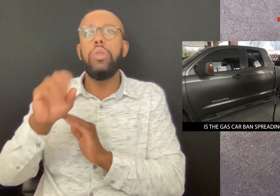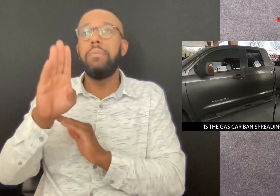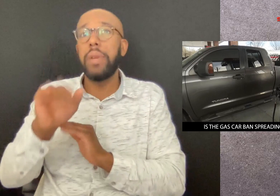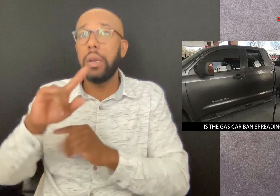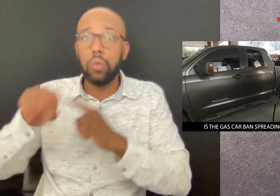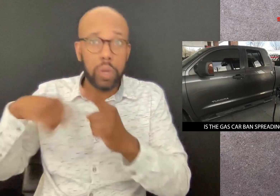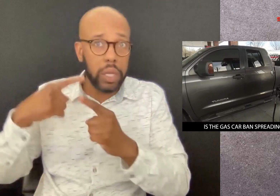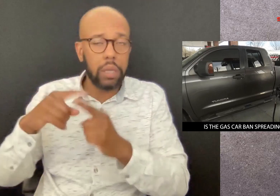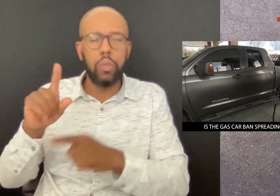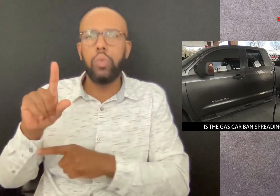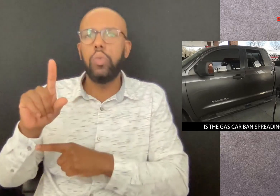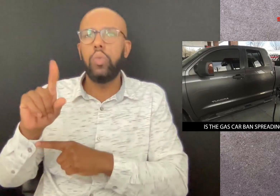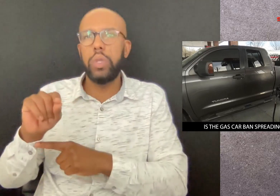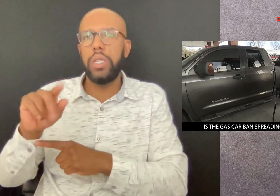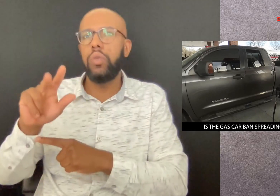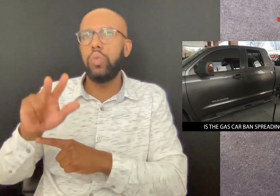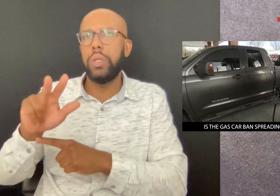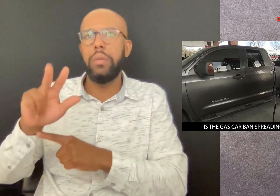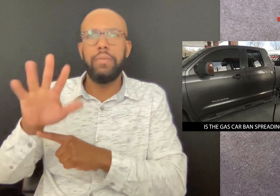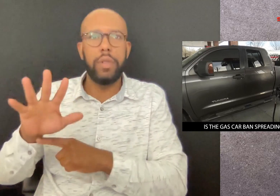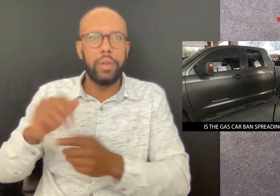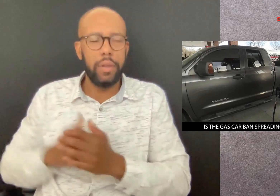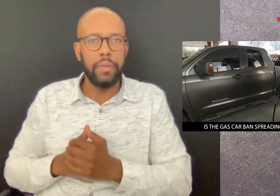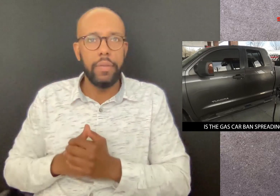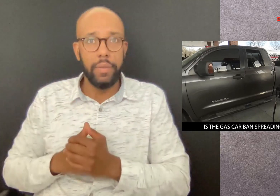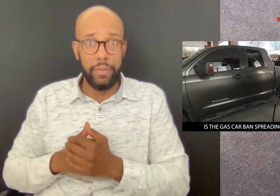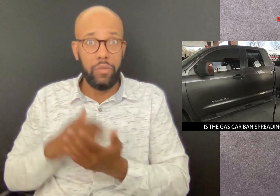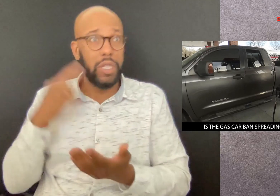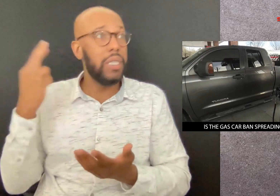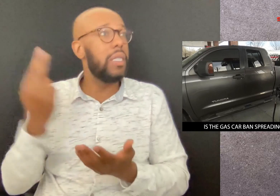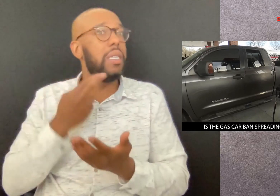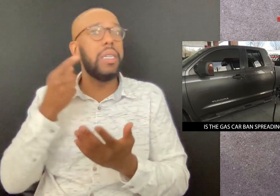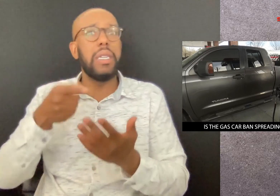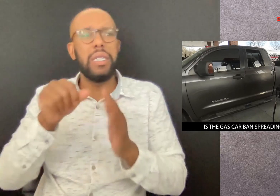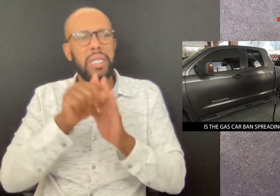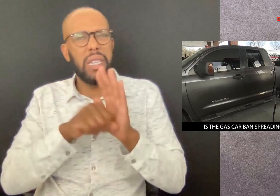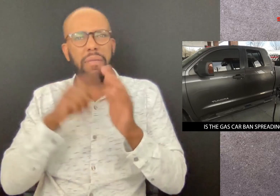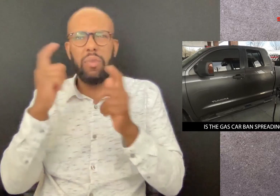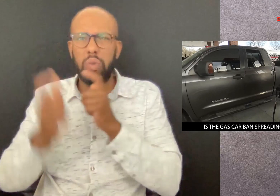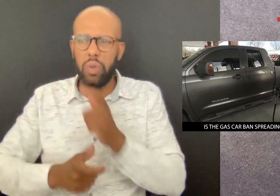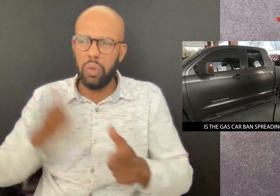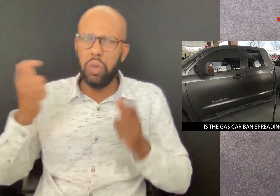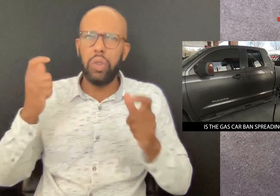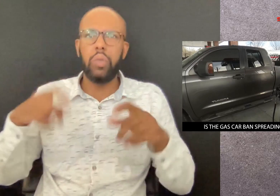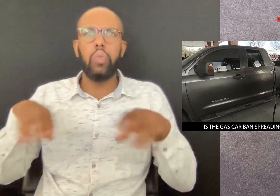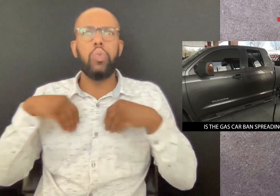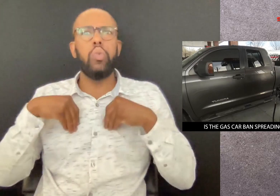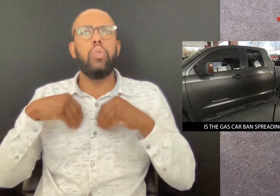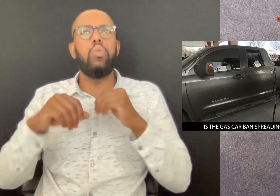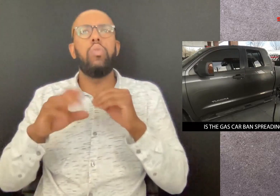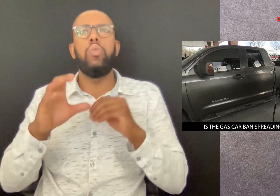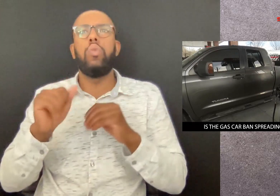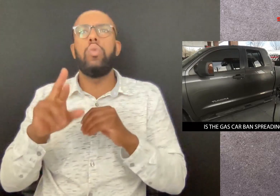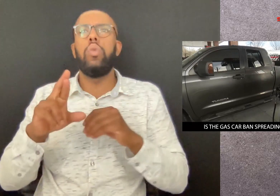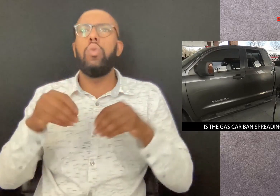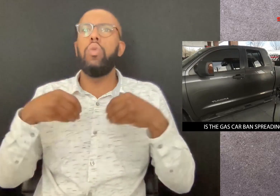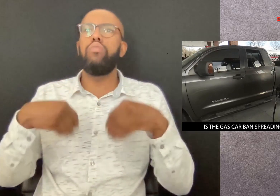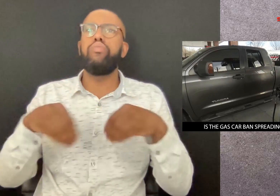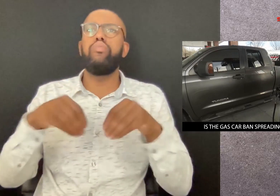gasoline fuel cars by 2035 and because the state is the largest auto market in the